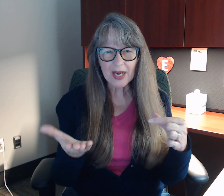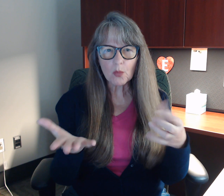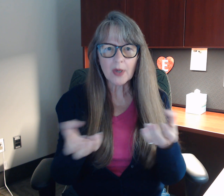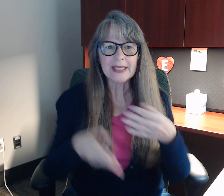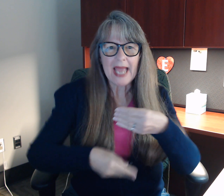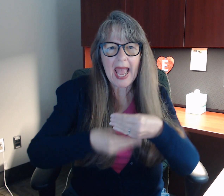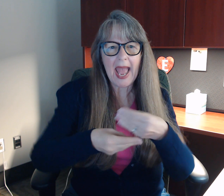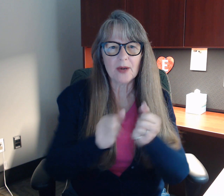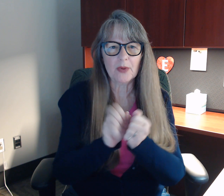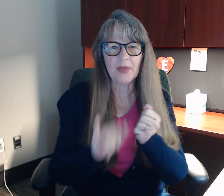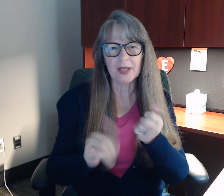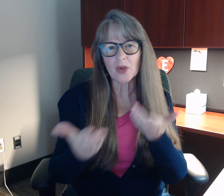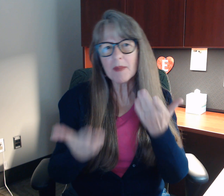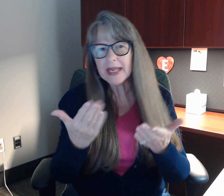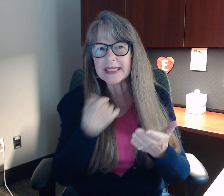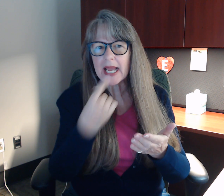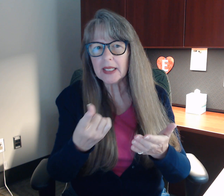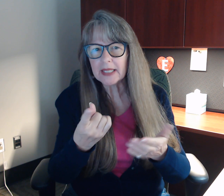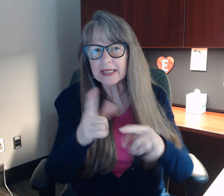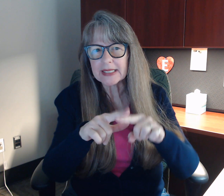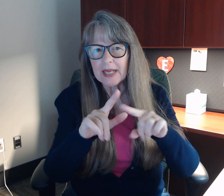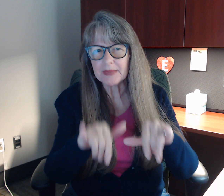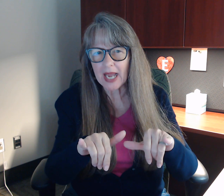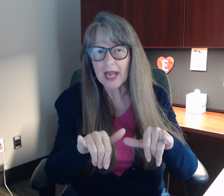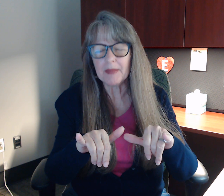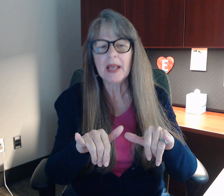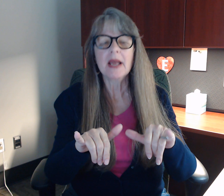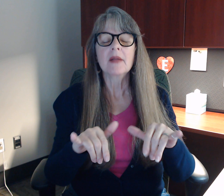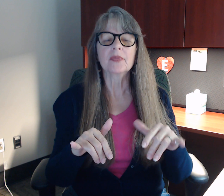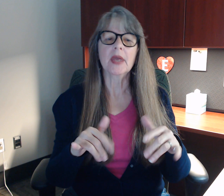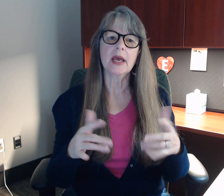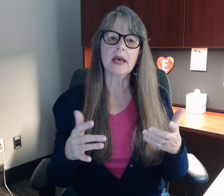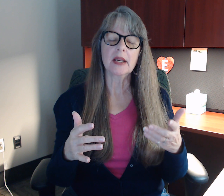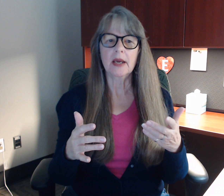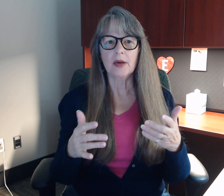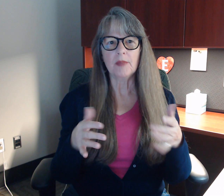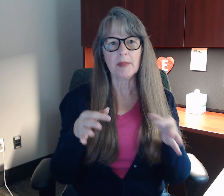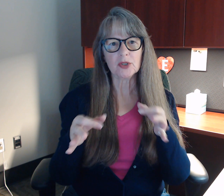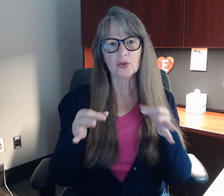wanted to add with that. So I may tell it at the same time that I'm instructing.